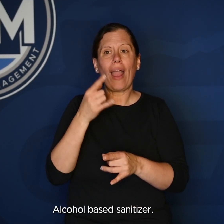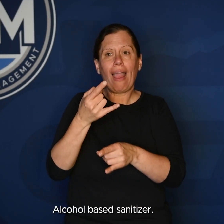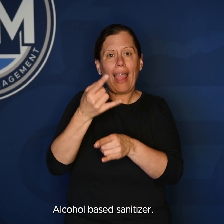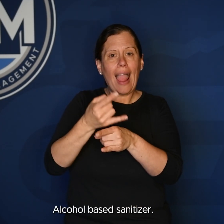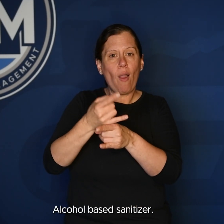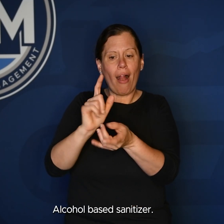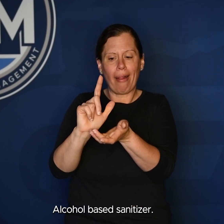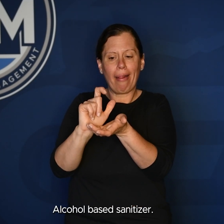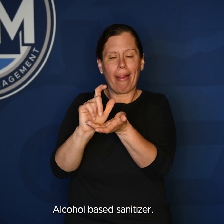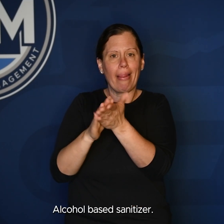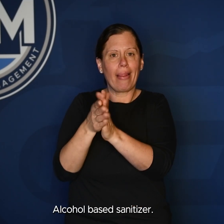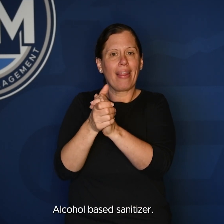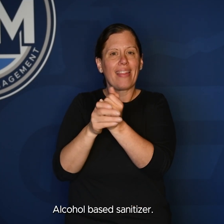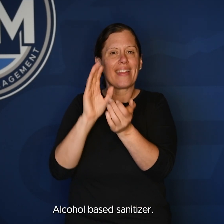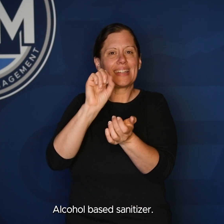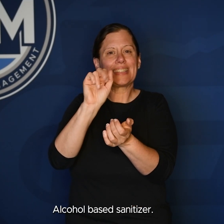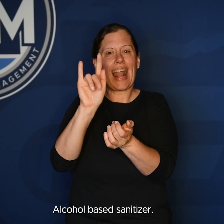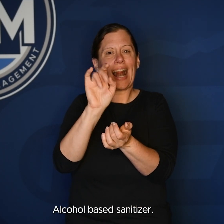Alcohol-based sanitizer.